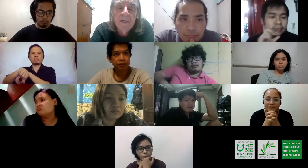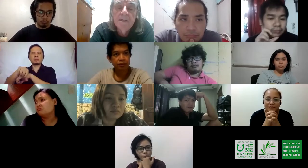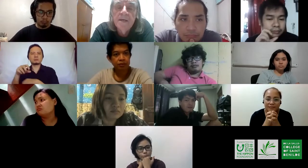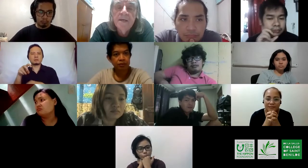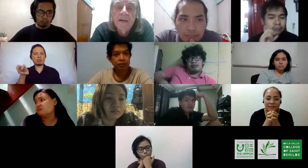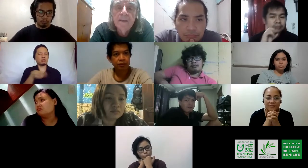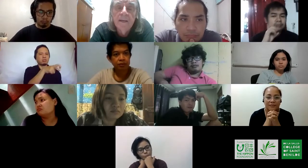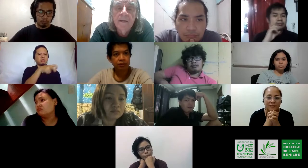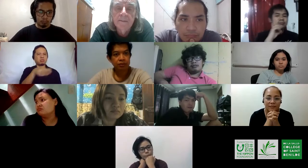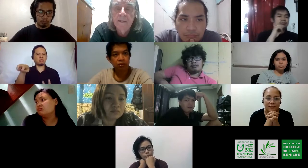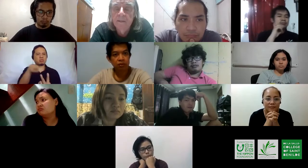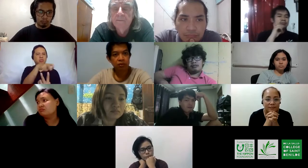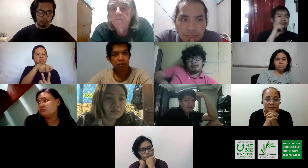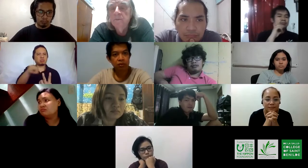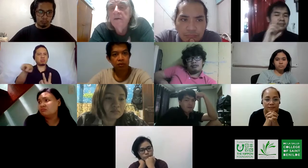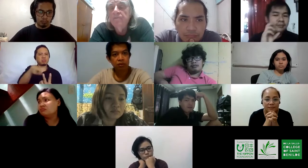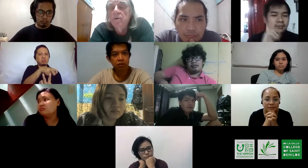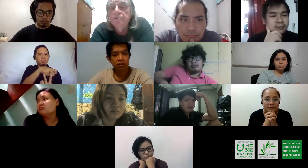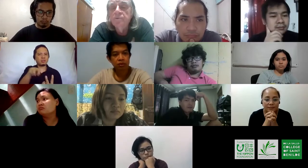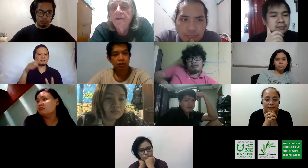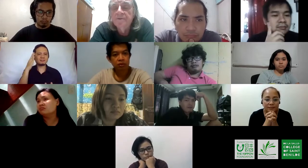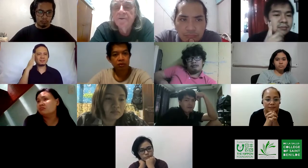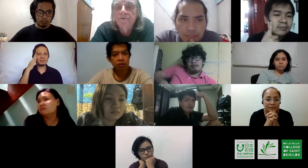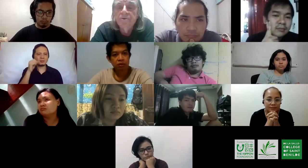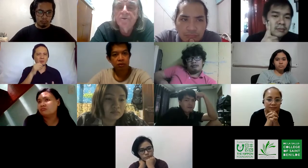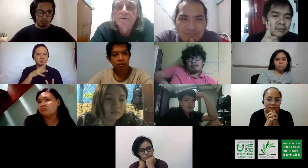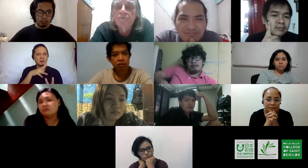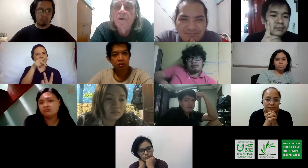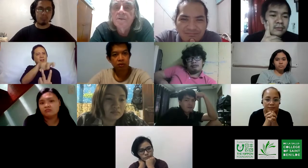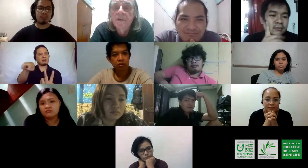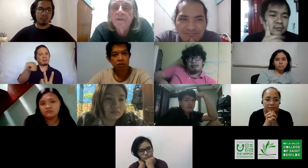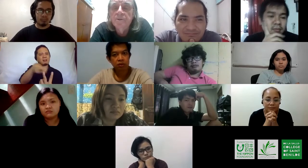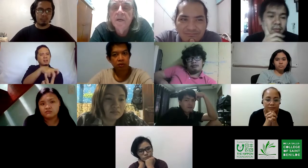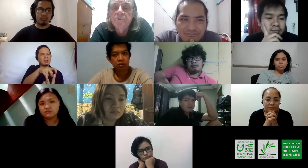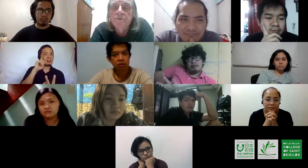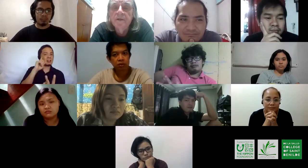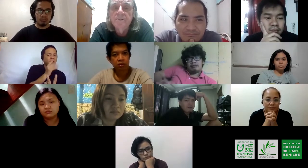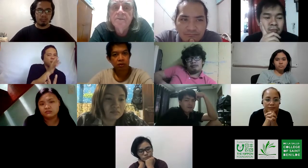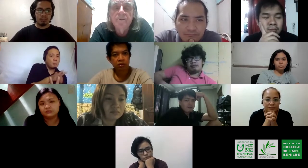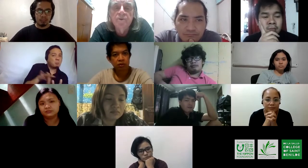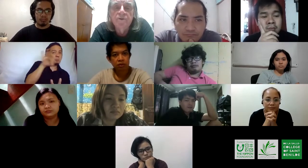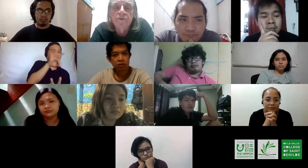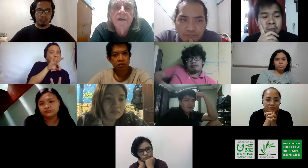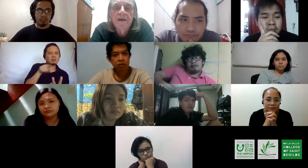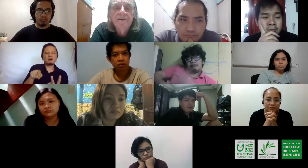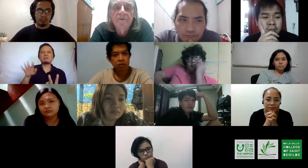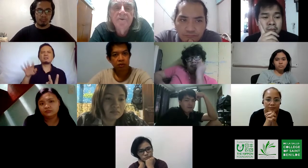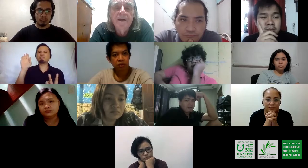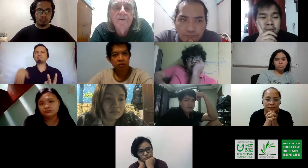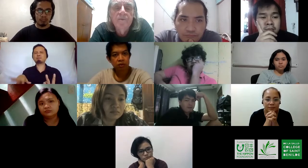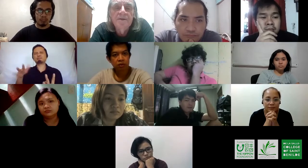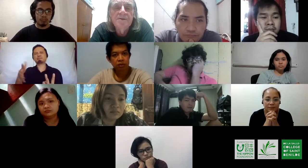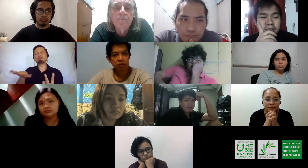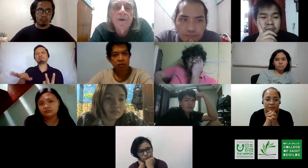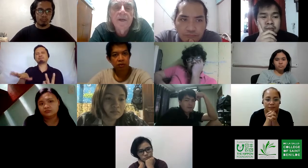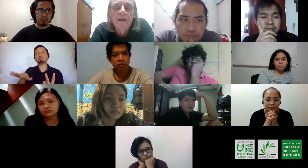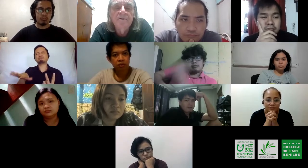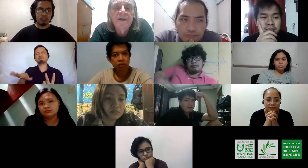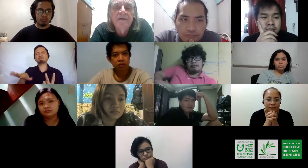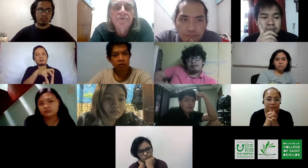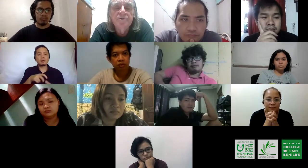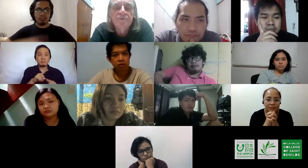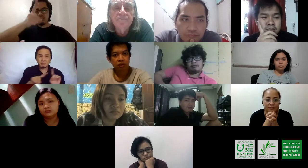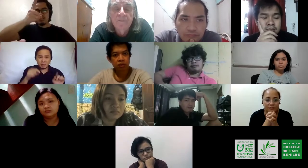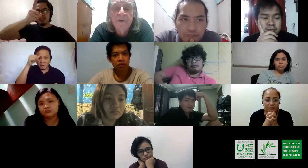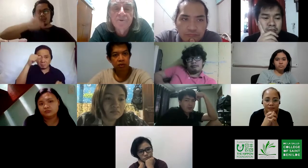But because Gallaudet is a deaf cultural institution as well as an educational institution, you can't really separate out